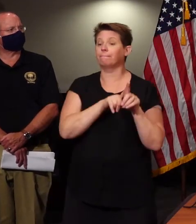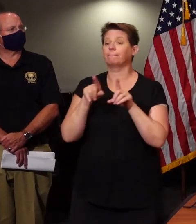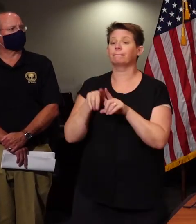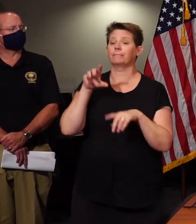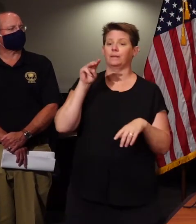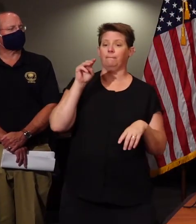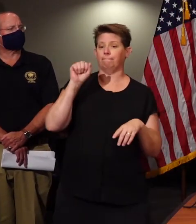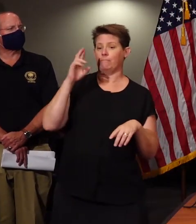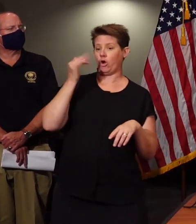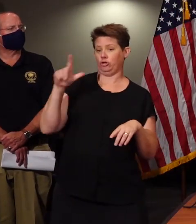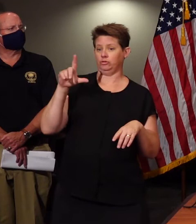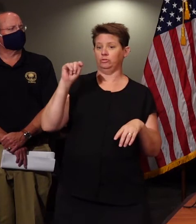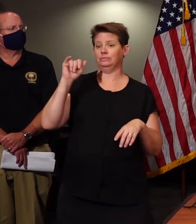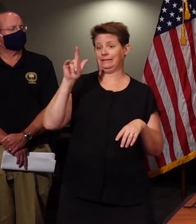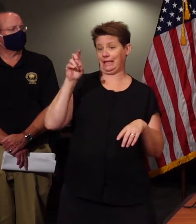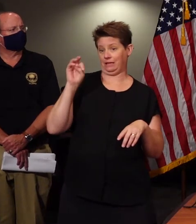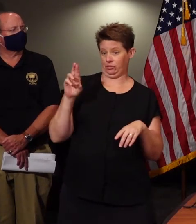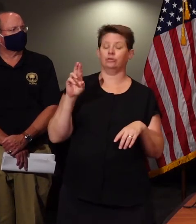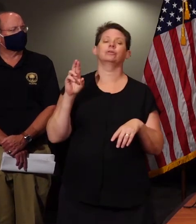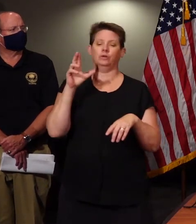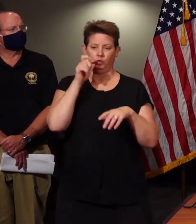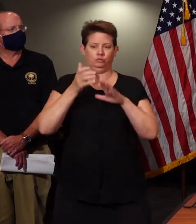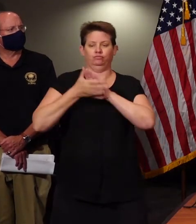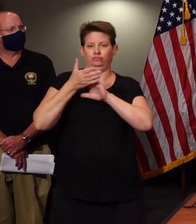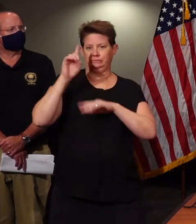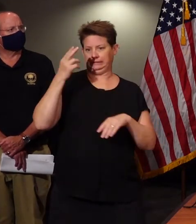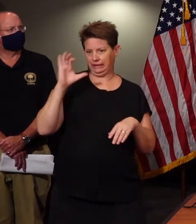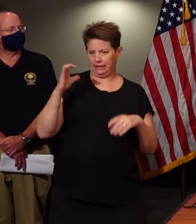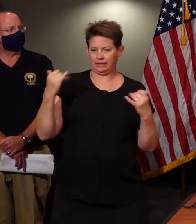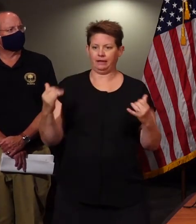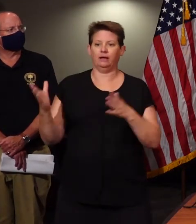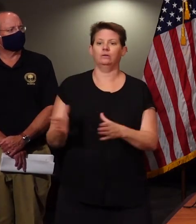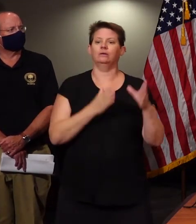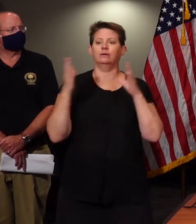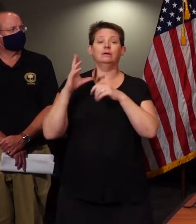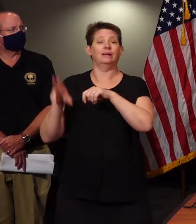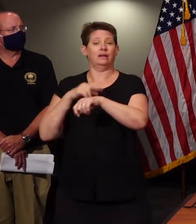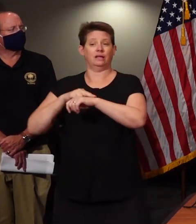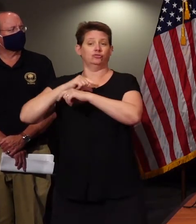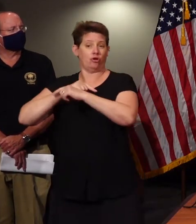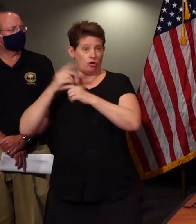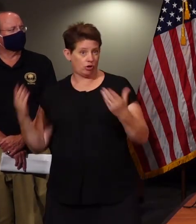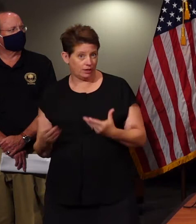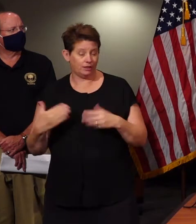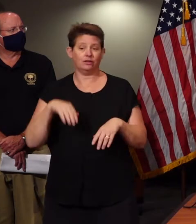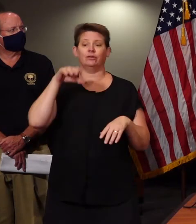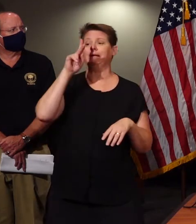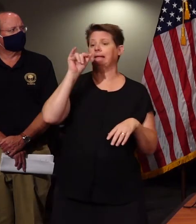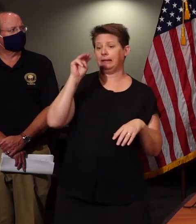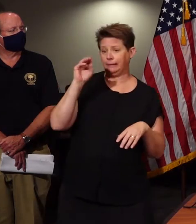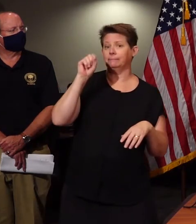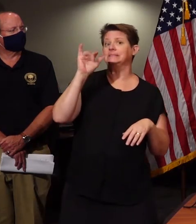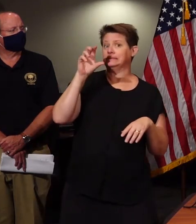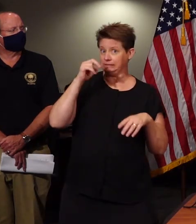Marshall Taylor, who's Acting Director of DHEC, General Van McCarty of the South Carolina National Guard, and Kim Stinson, who's in charge of the